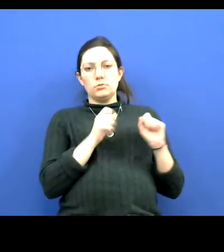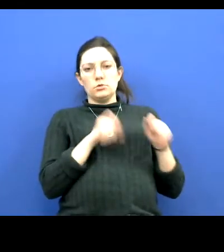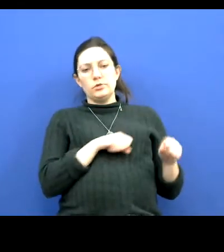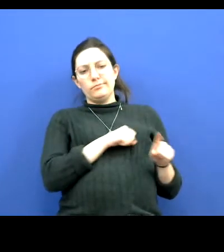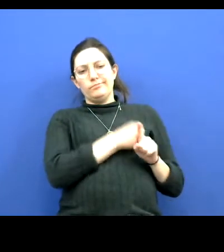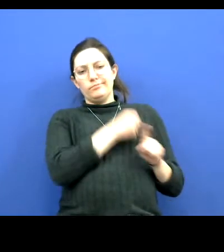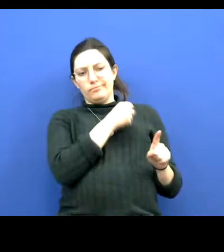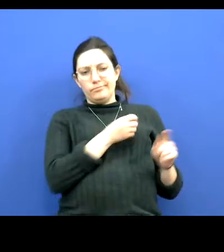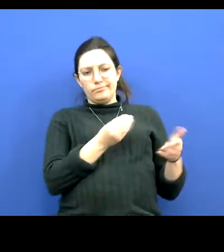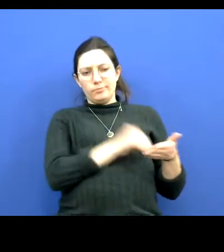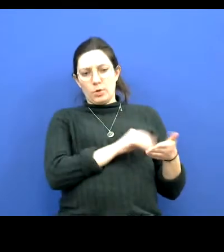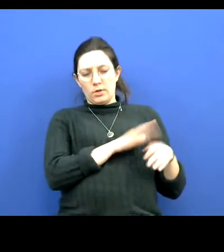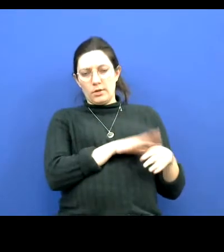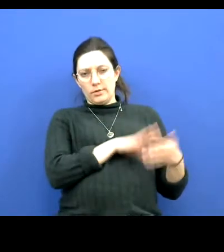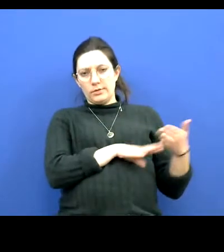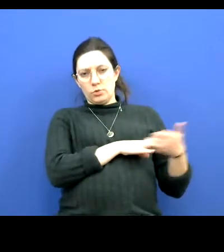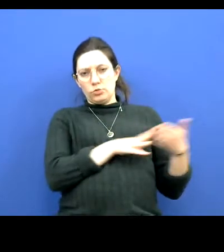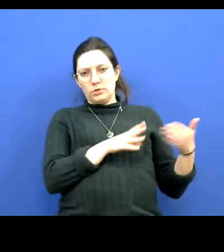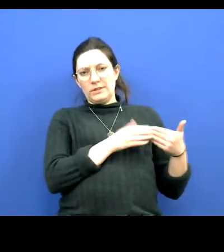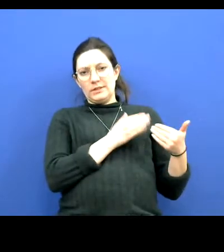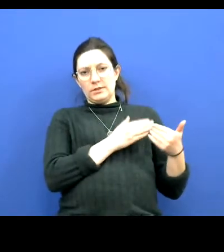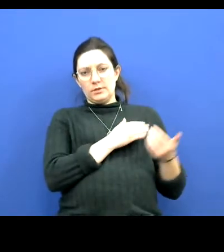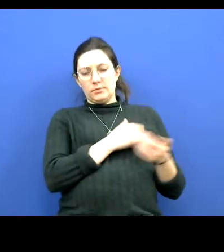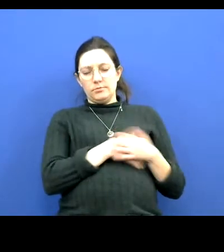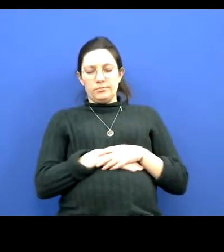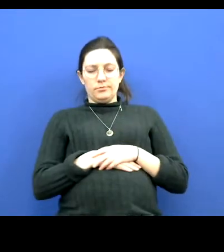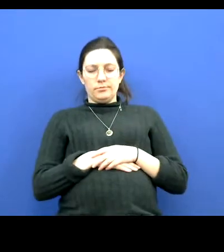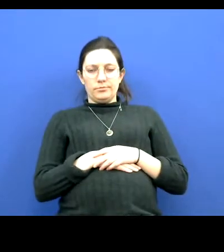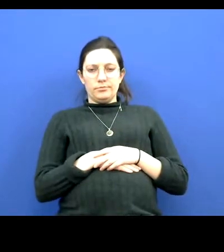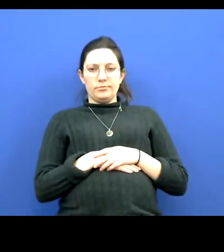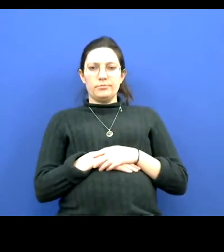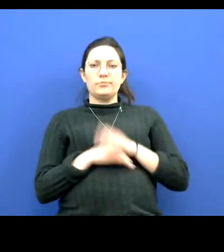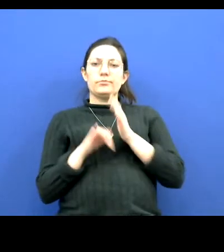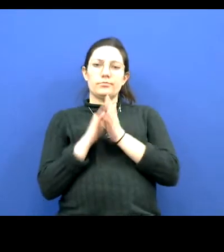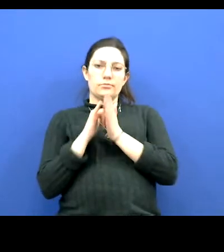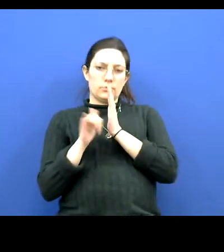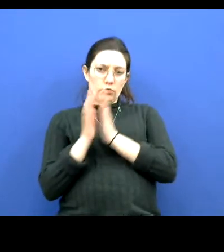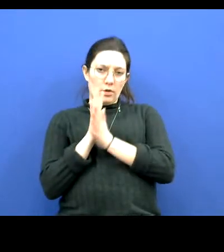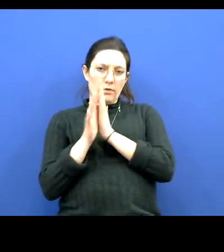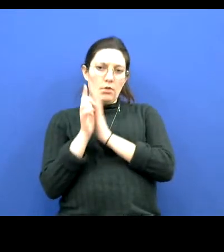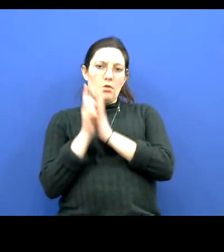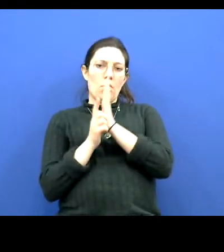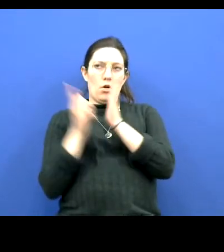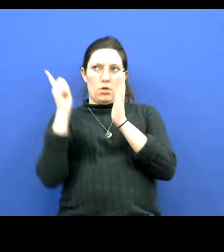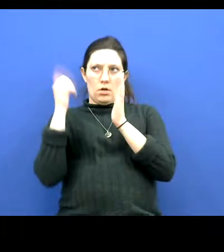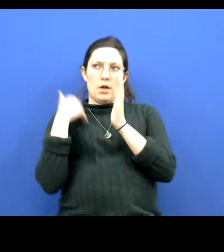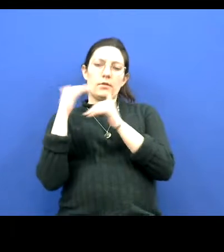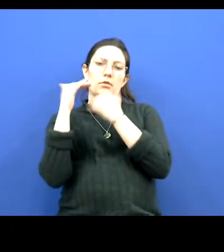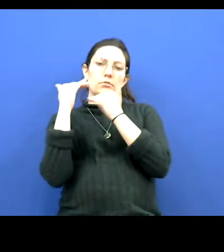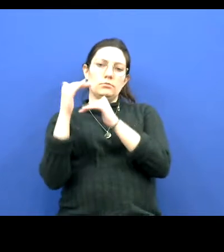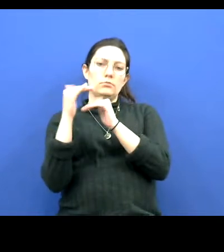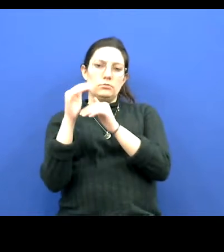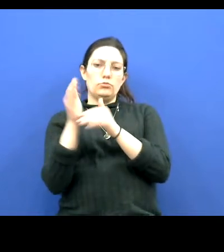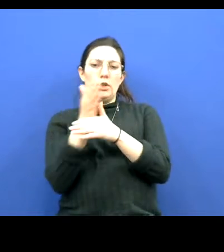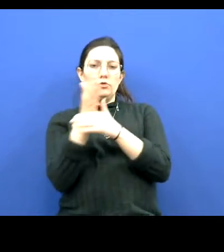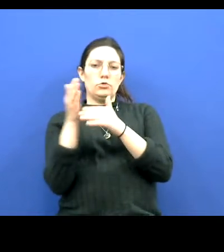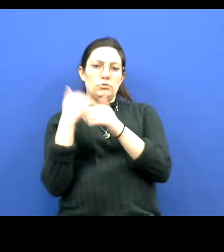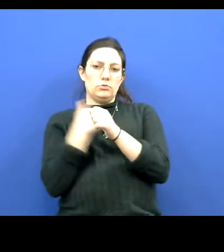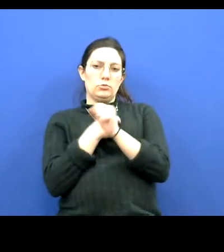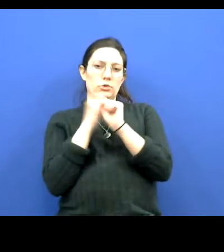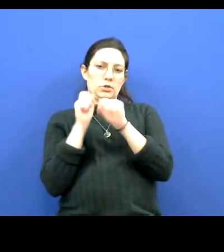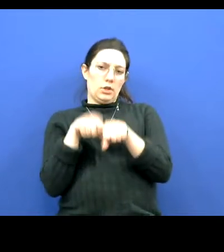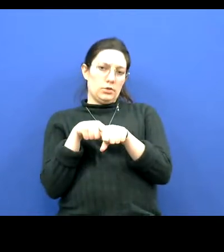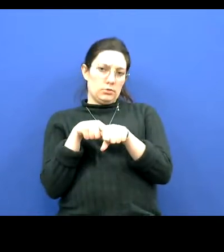there's New York traffic law does dictate certain ranges to